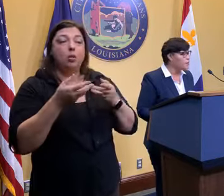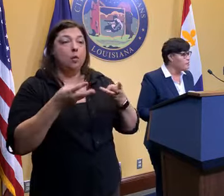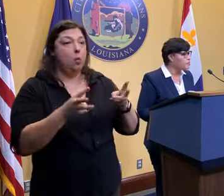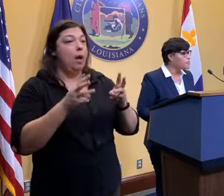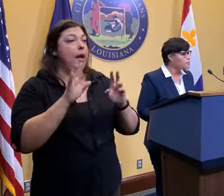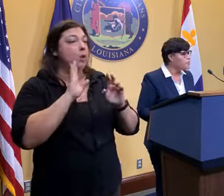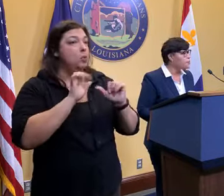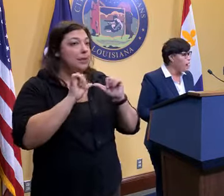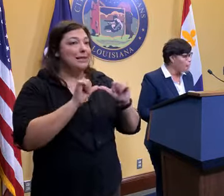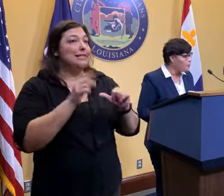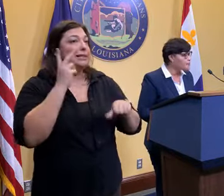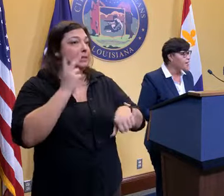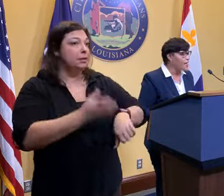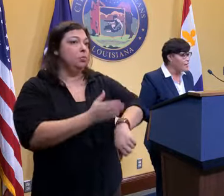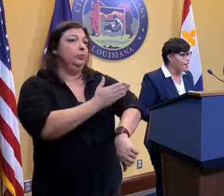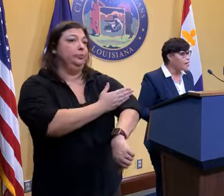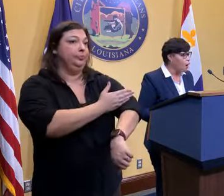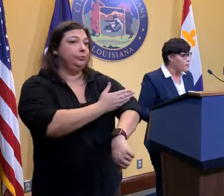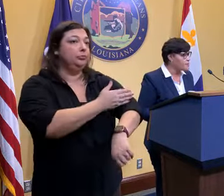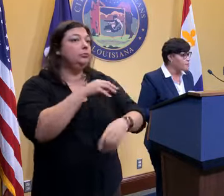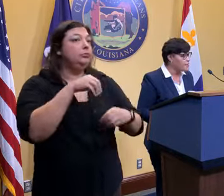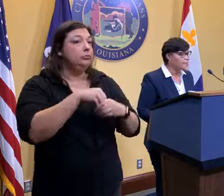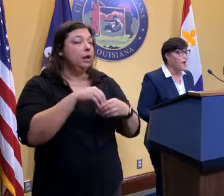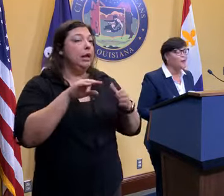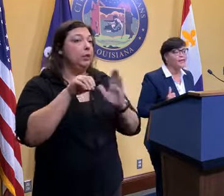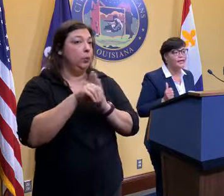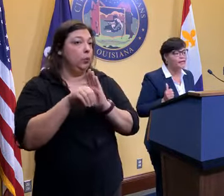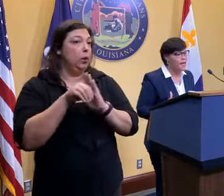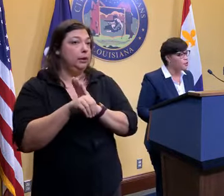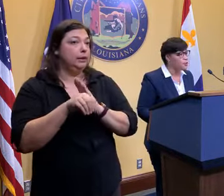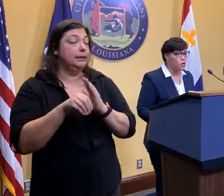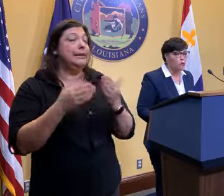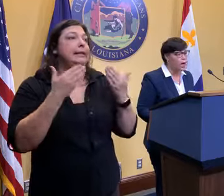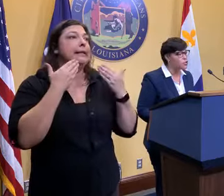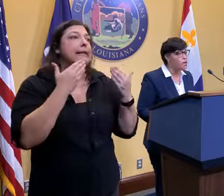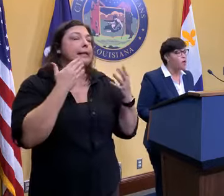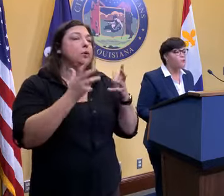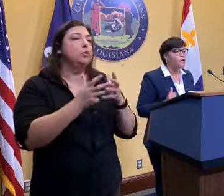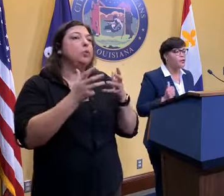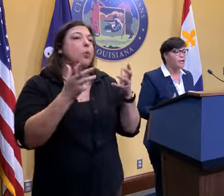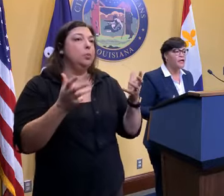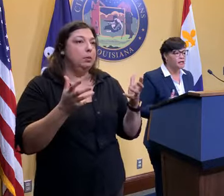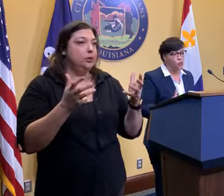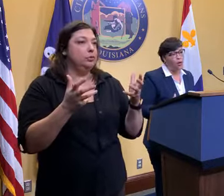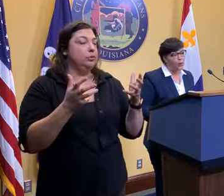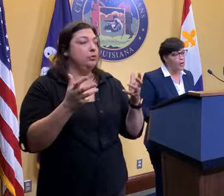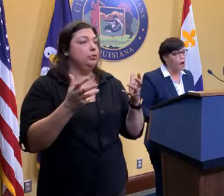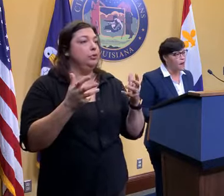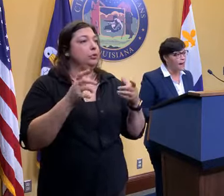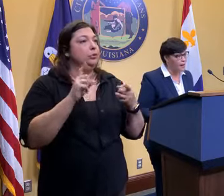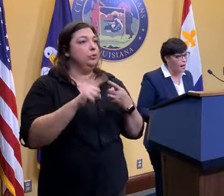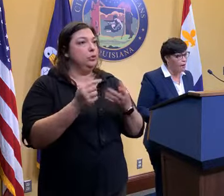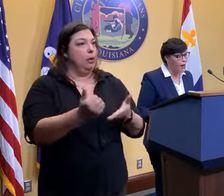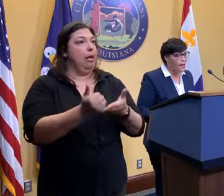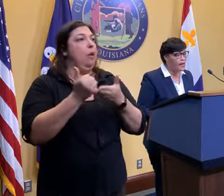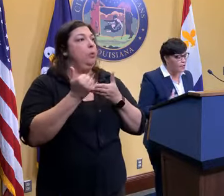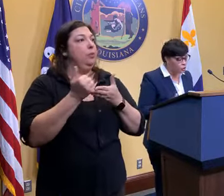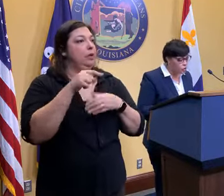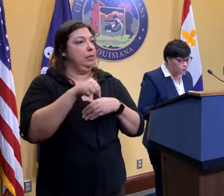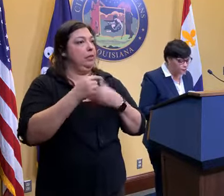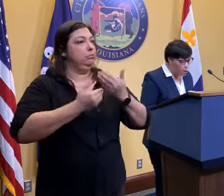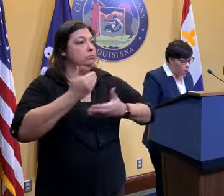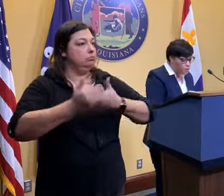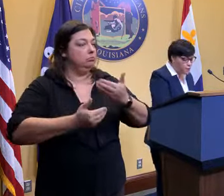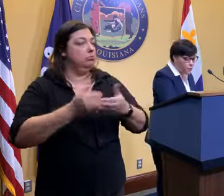we will continue to see progress in our city. So I want to say thank you so much for getting us to where we are right now. And I